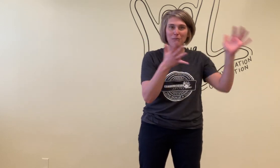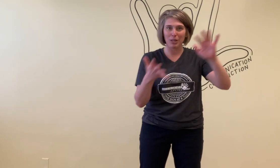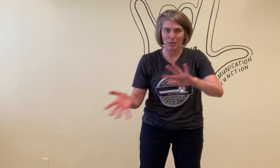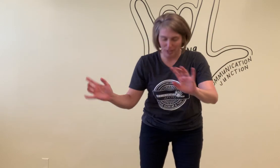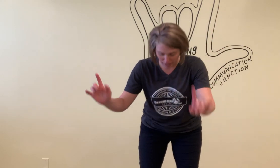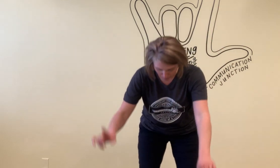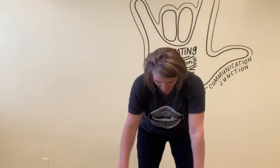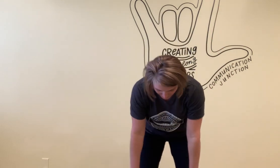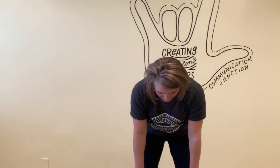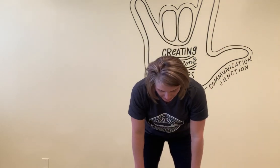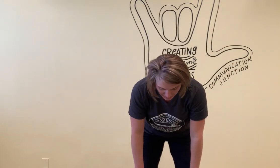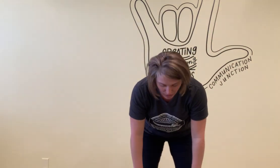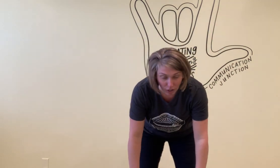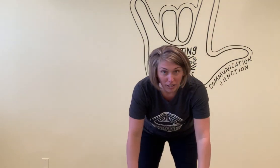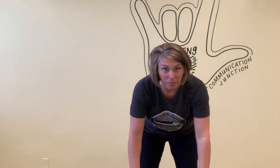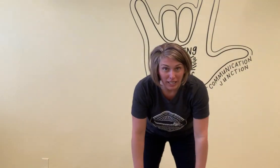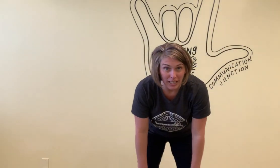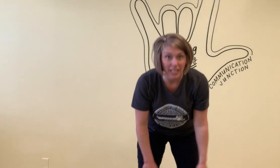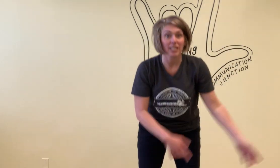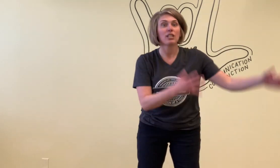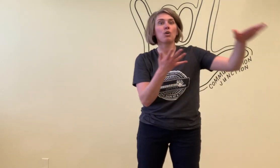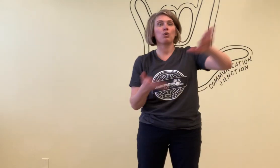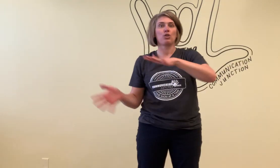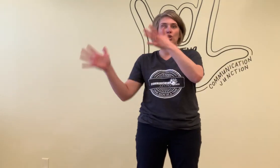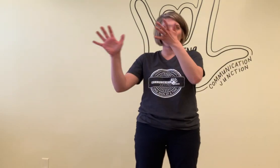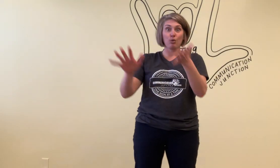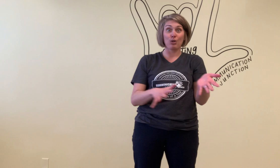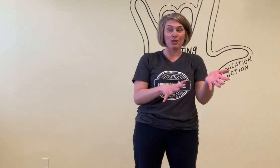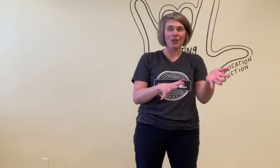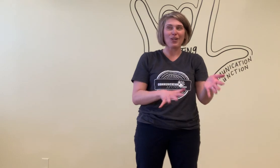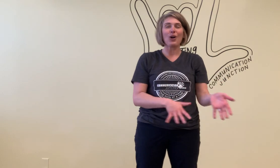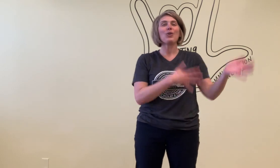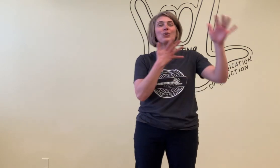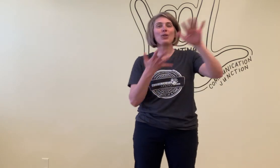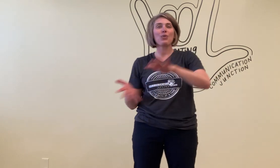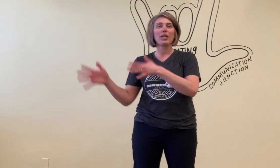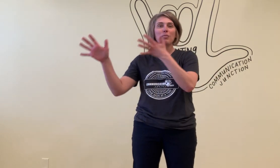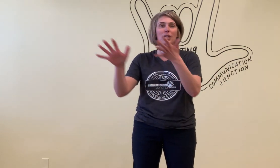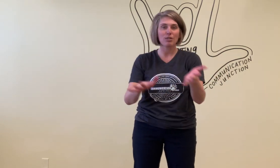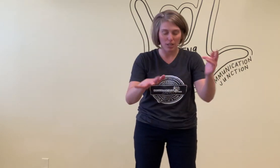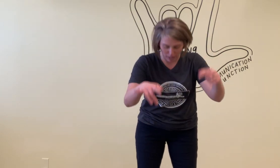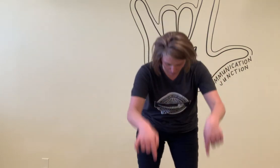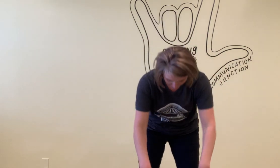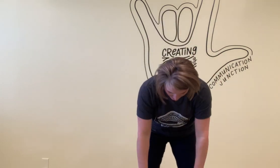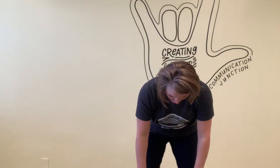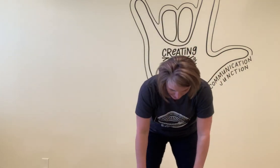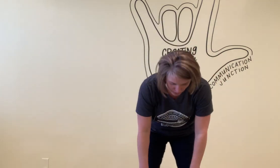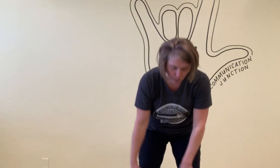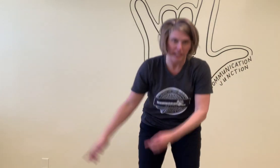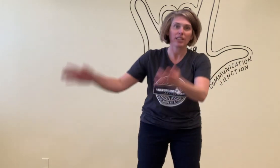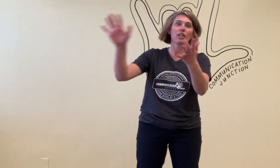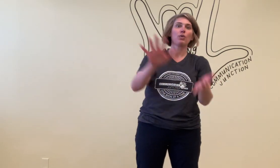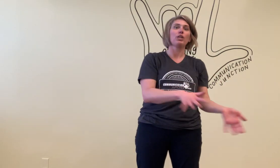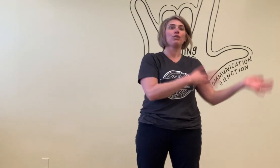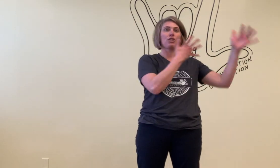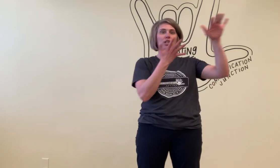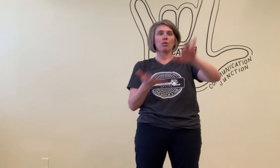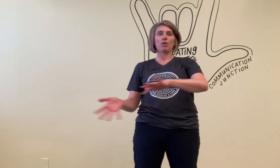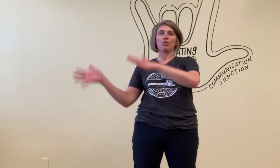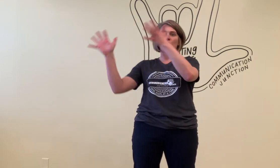blows on my knees, whoosh whoosh. Oh, the wind blows on my knees with a whooshing